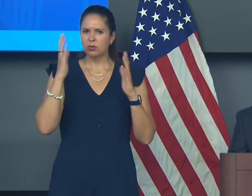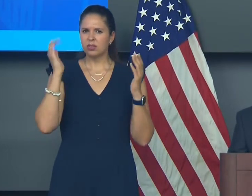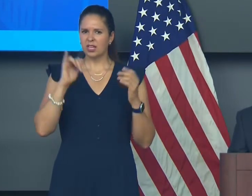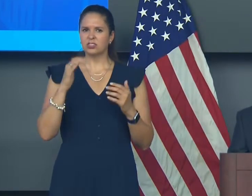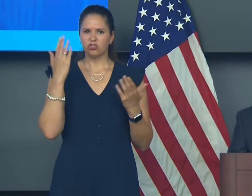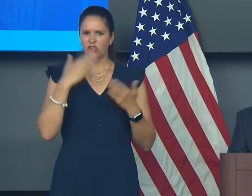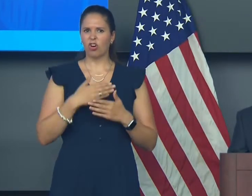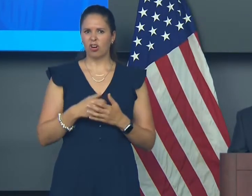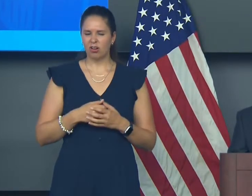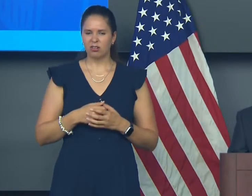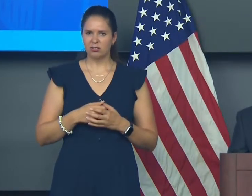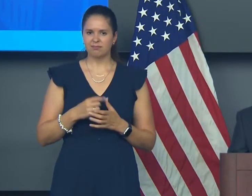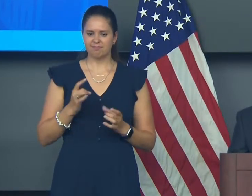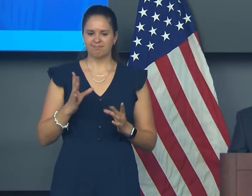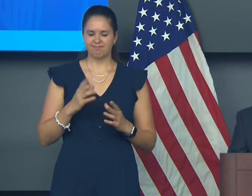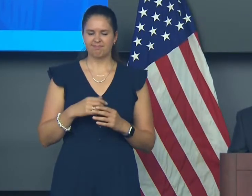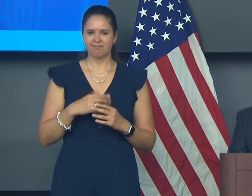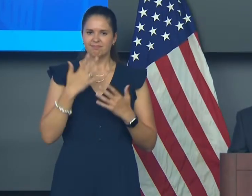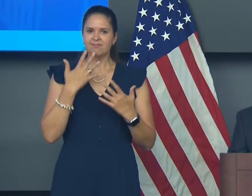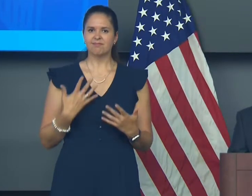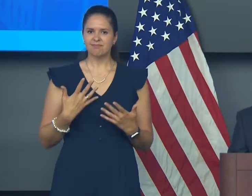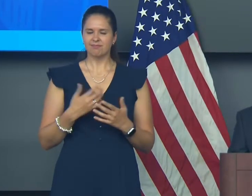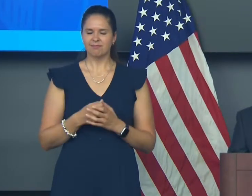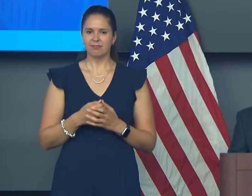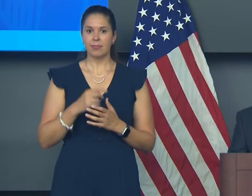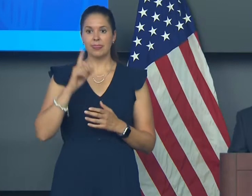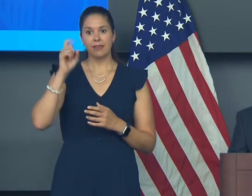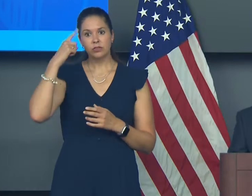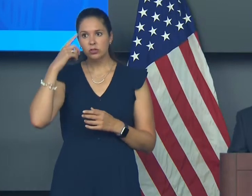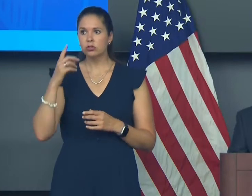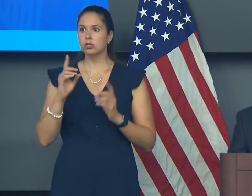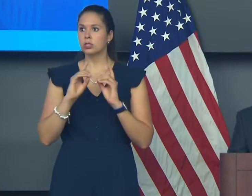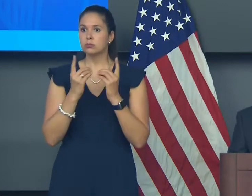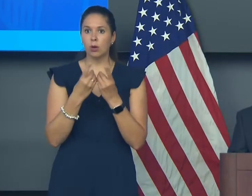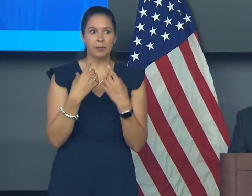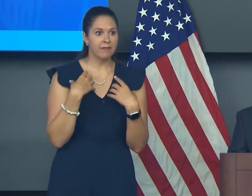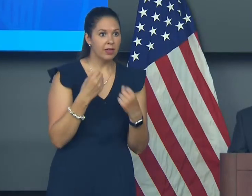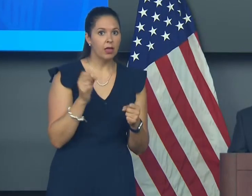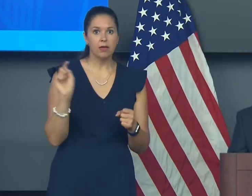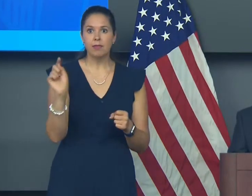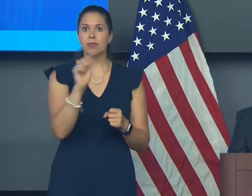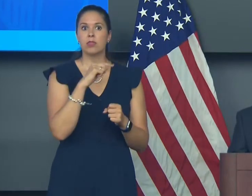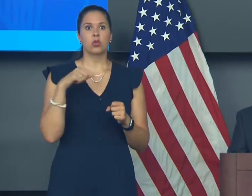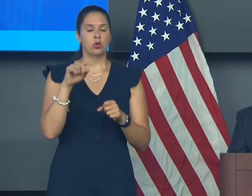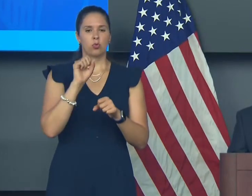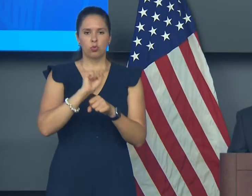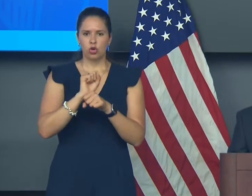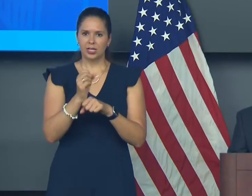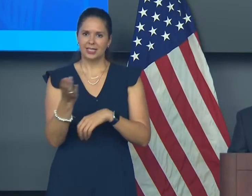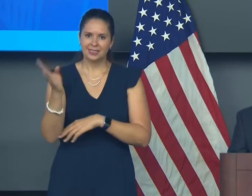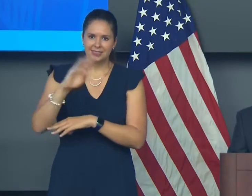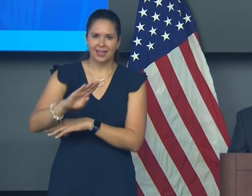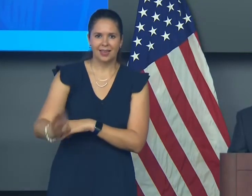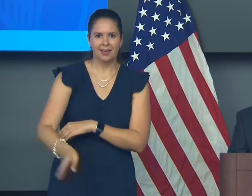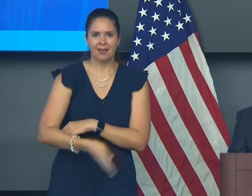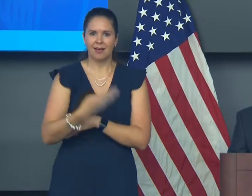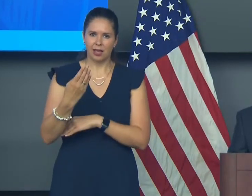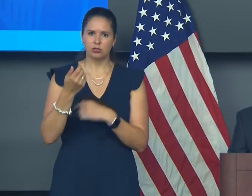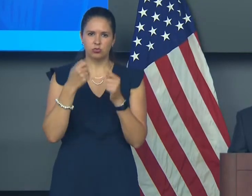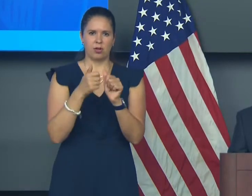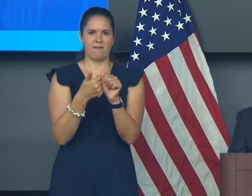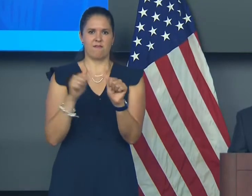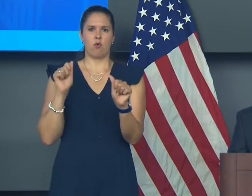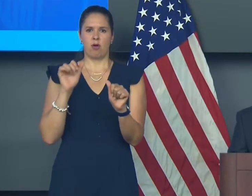you, we, the governor, everyone in the Department of Health is working day and night to try and avoid that from